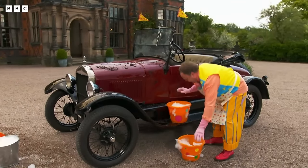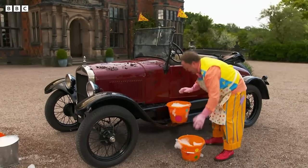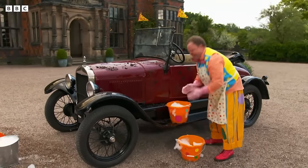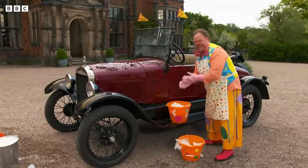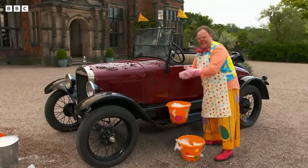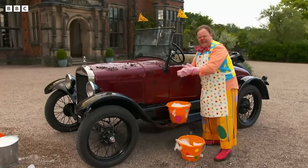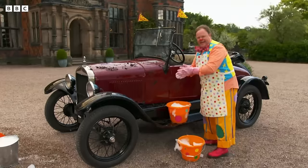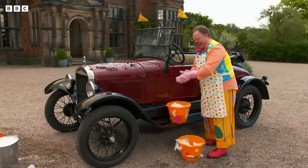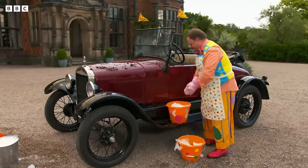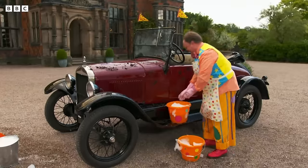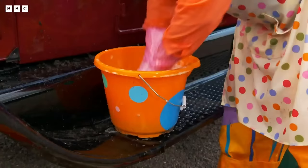Ta-da!